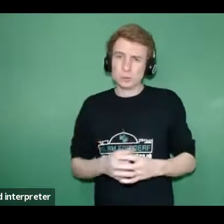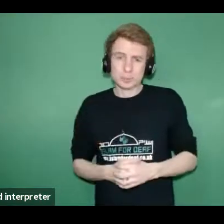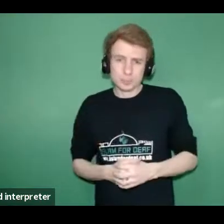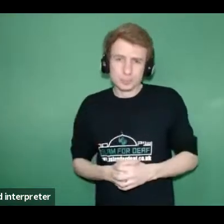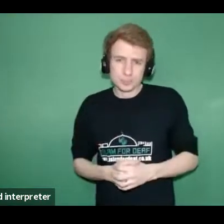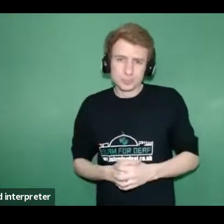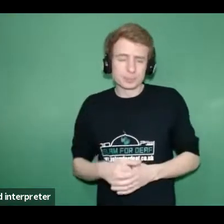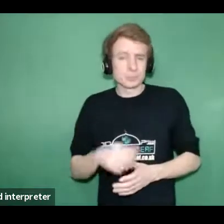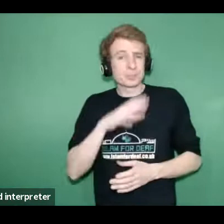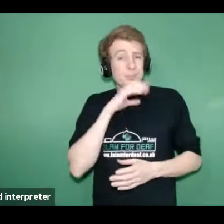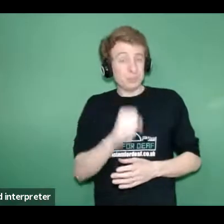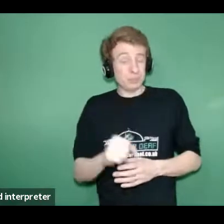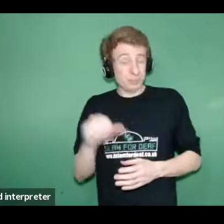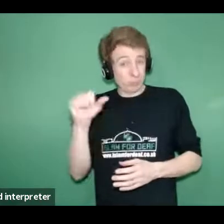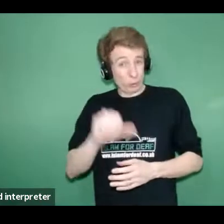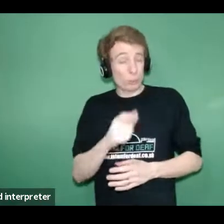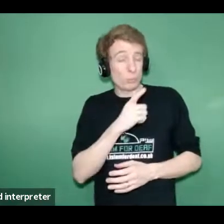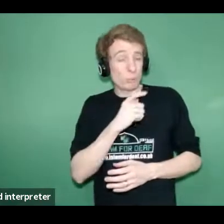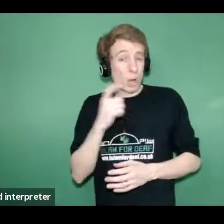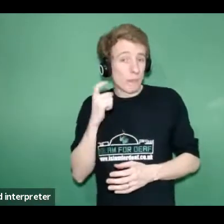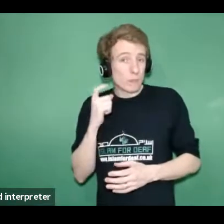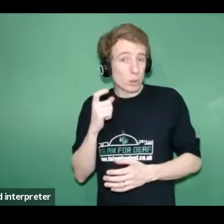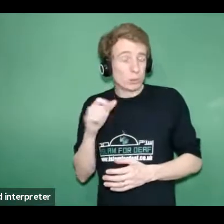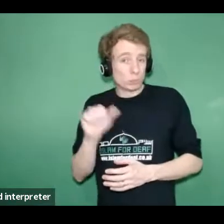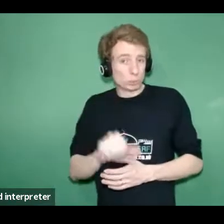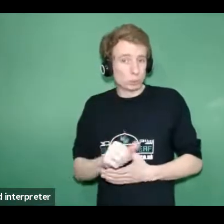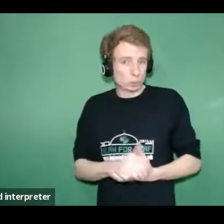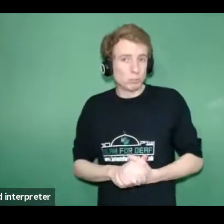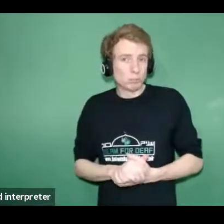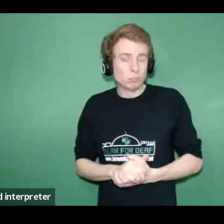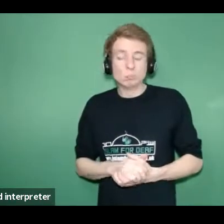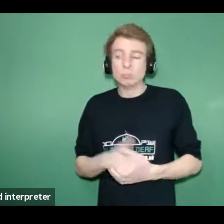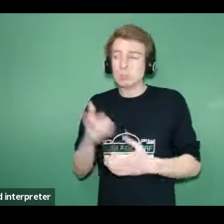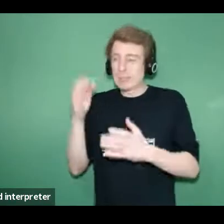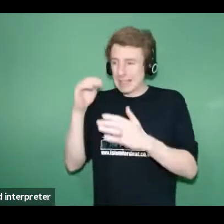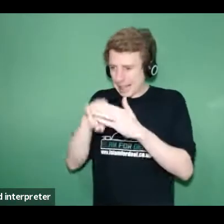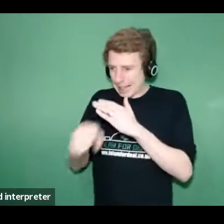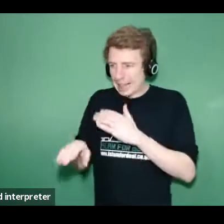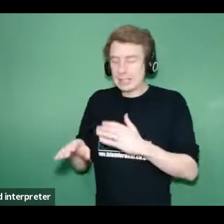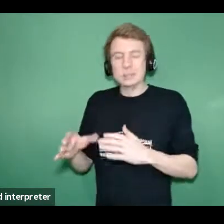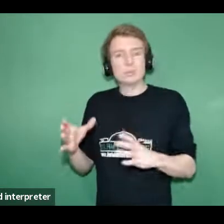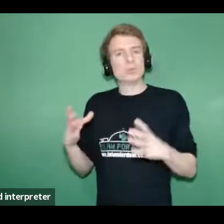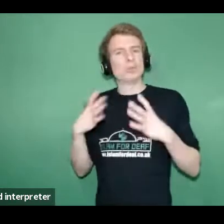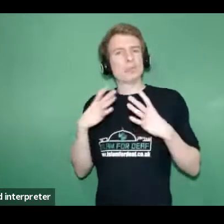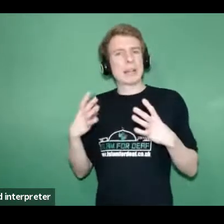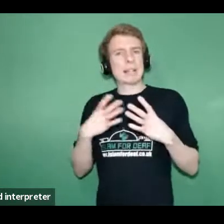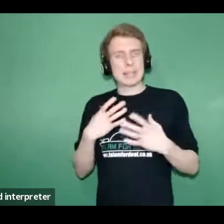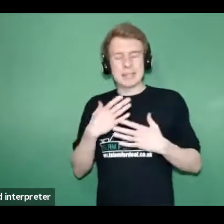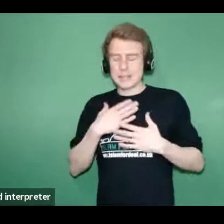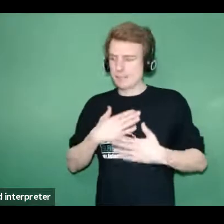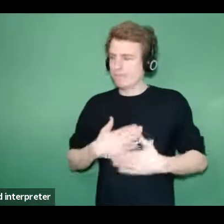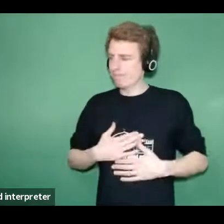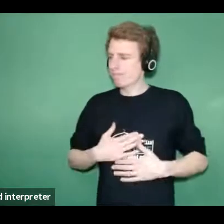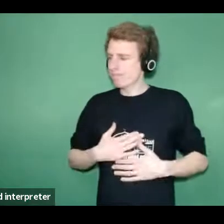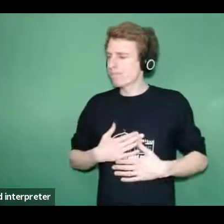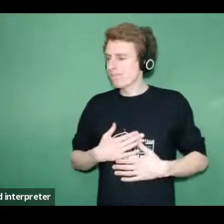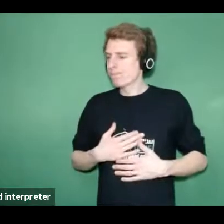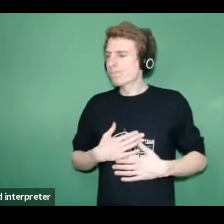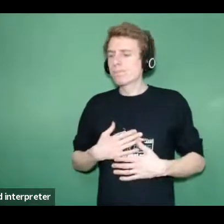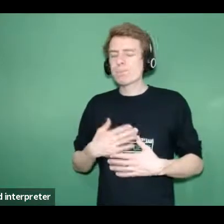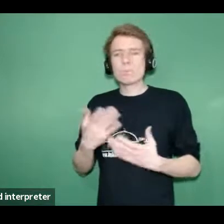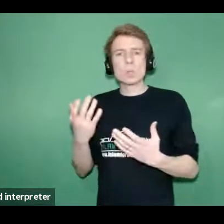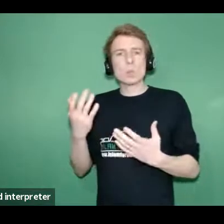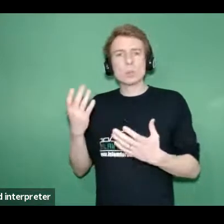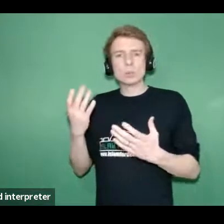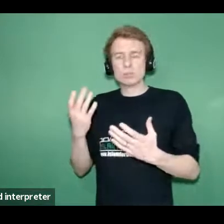perfume and they should enter it in a sense where they are ready to